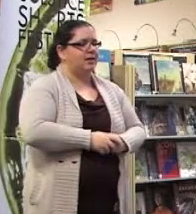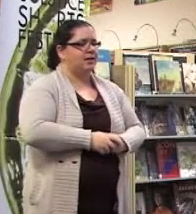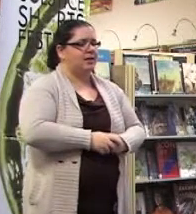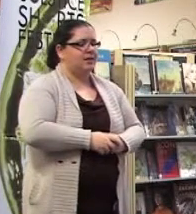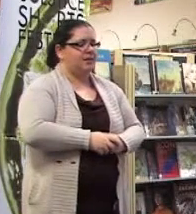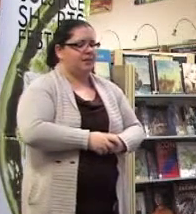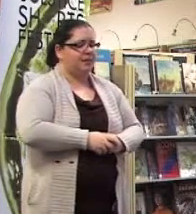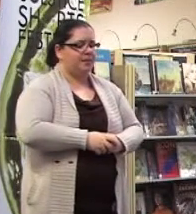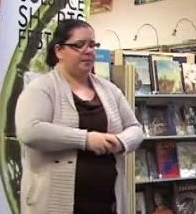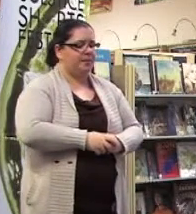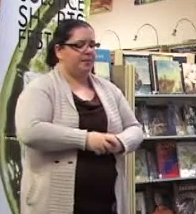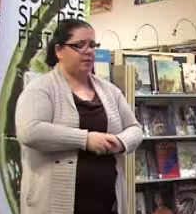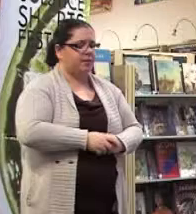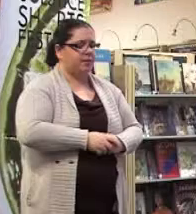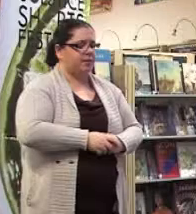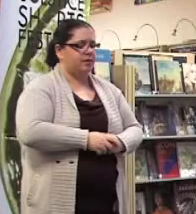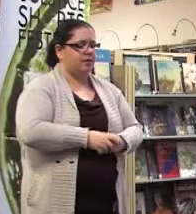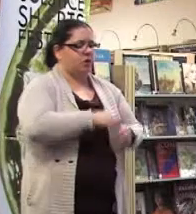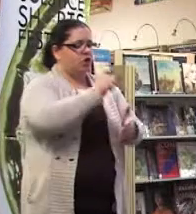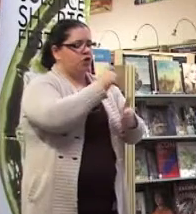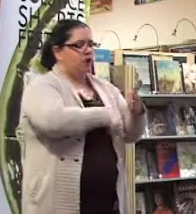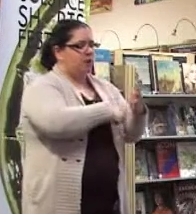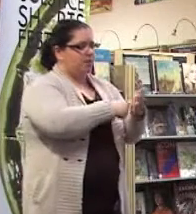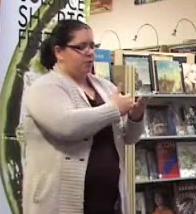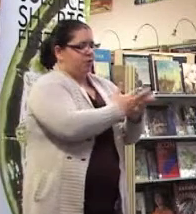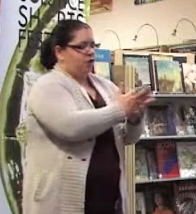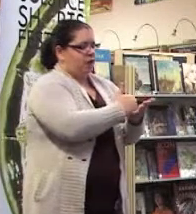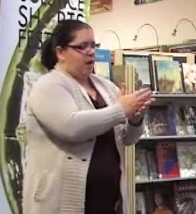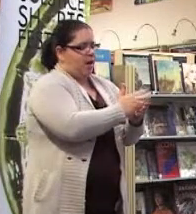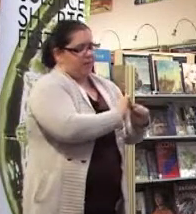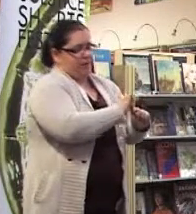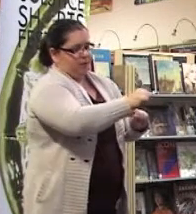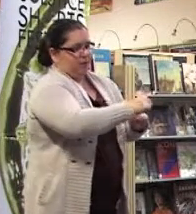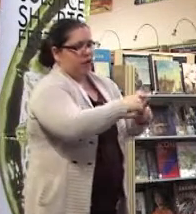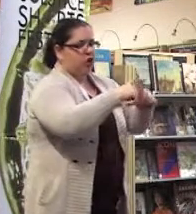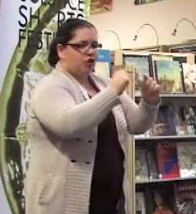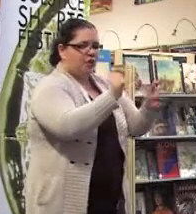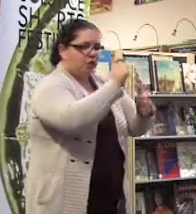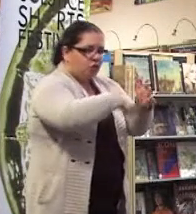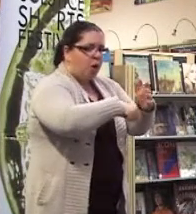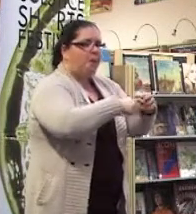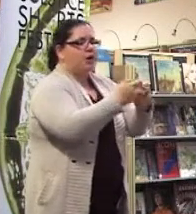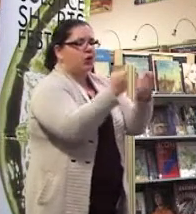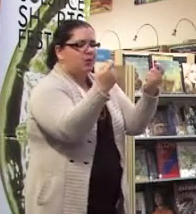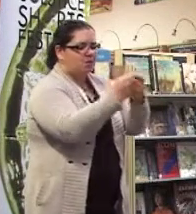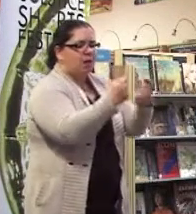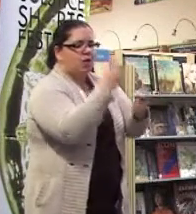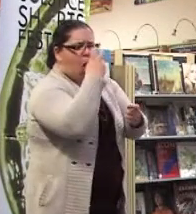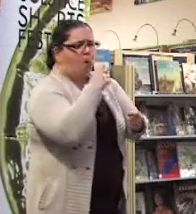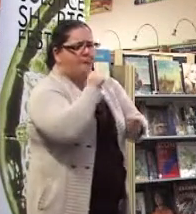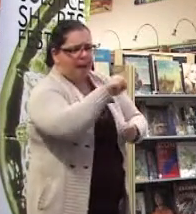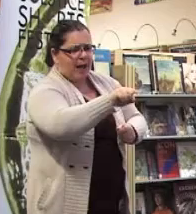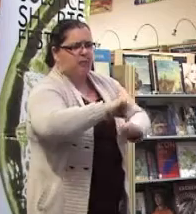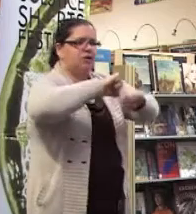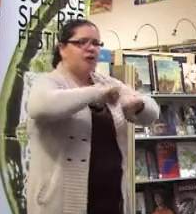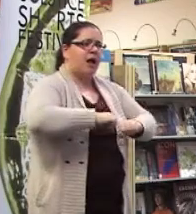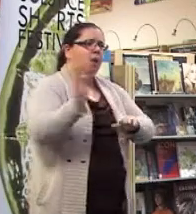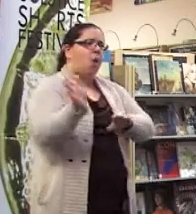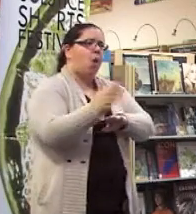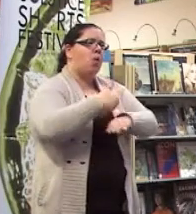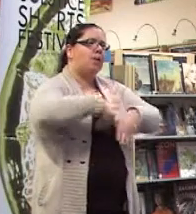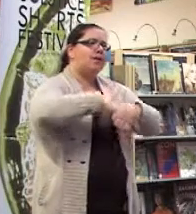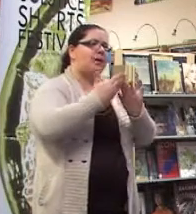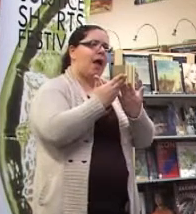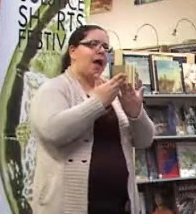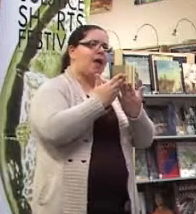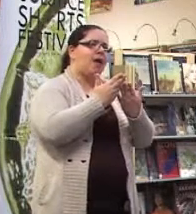it. The shop shared its patch of pavement with a chippy, a newsagent, and an old man who sat on the bench all day, deep